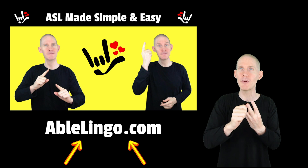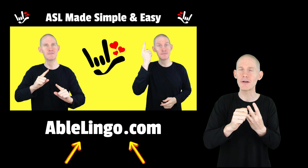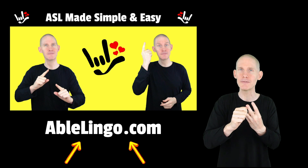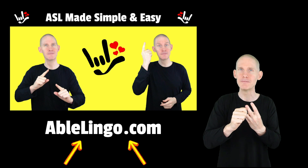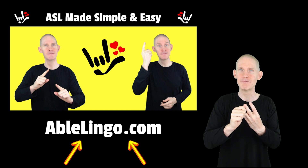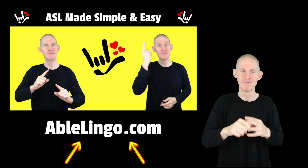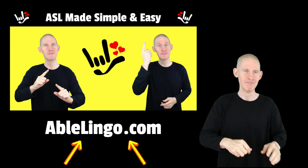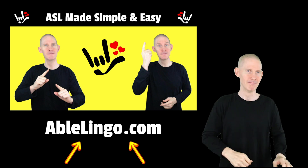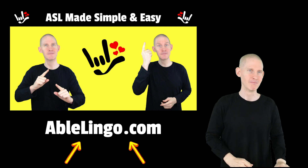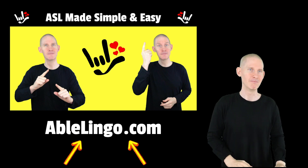better.